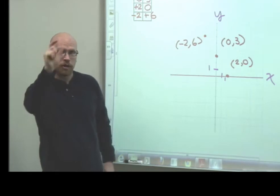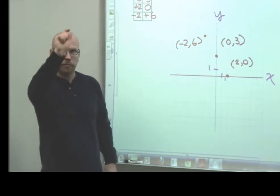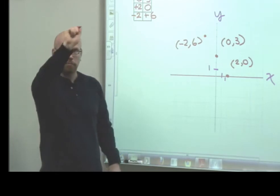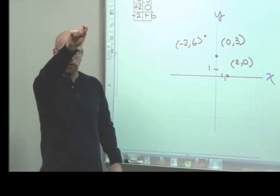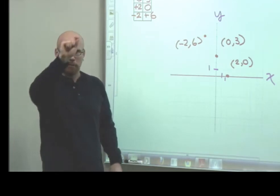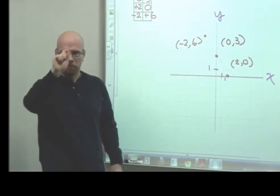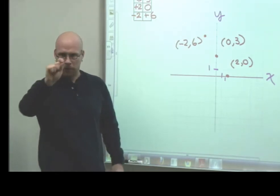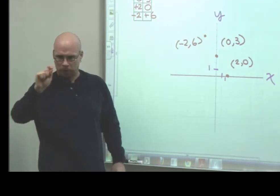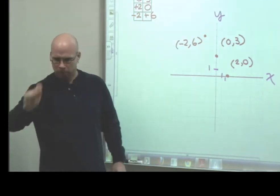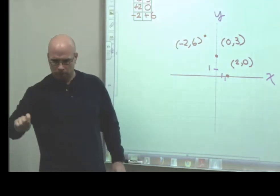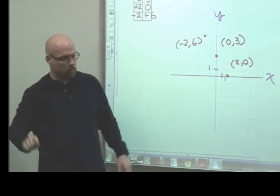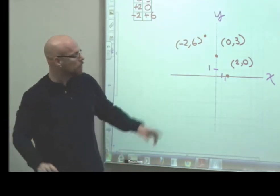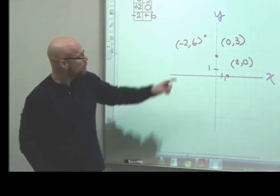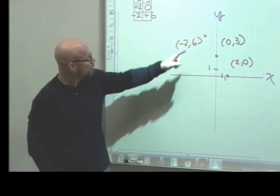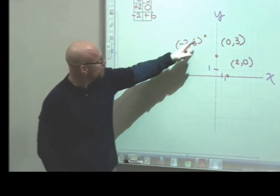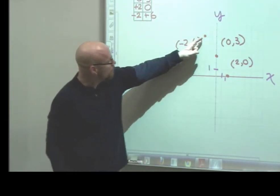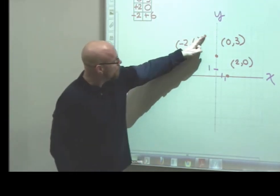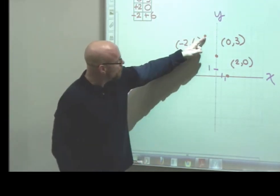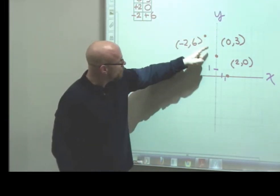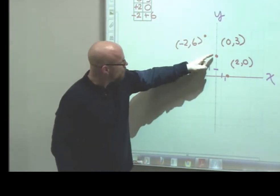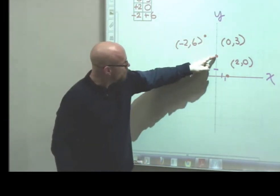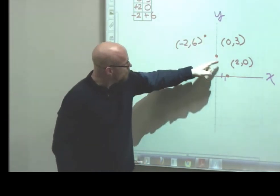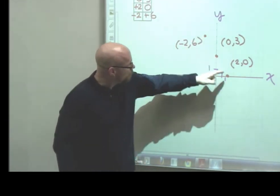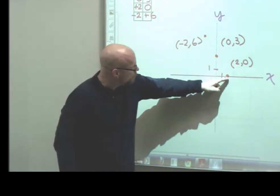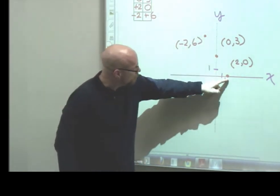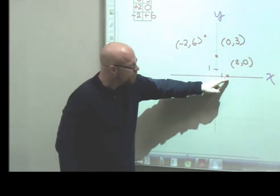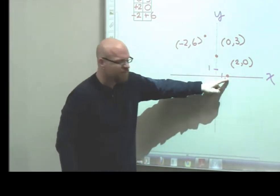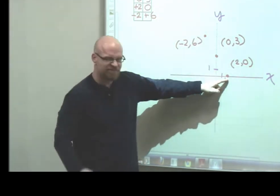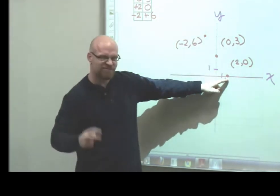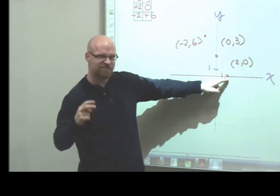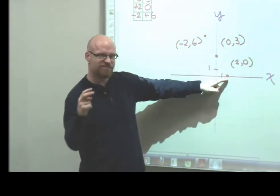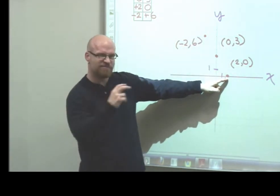looks. So we have 3 points here on our graph,